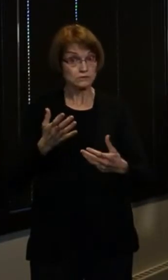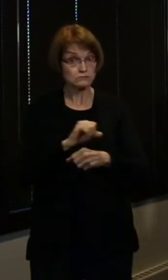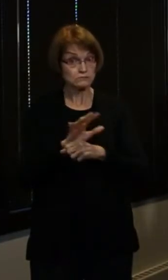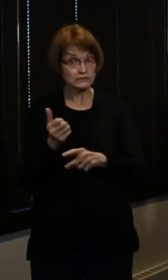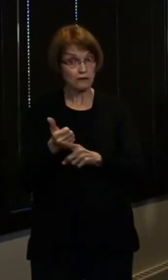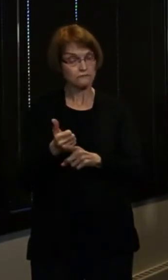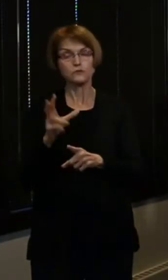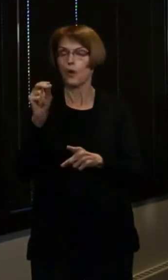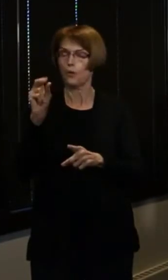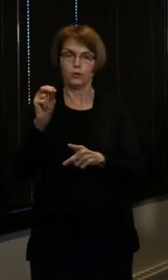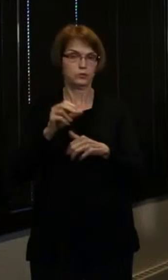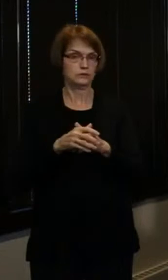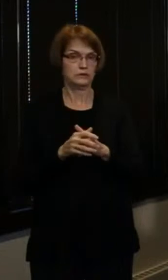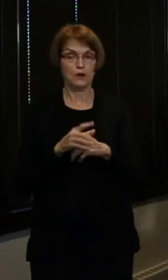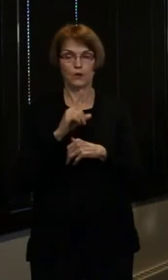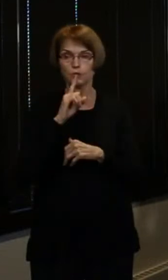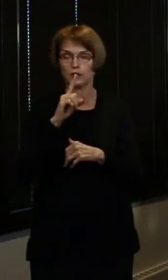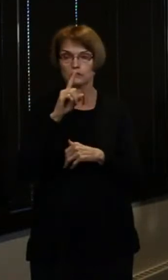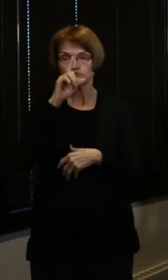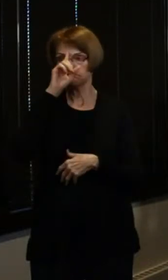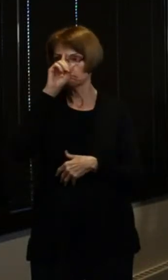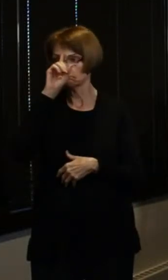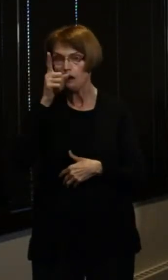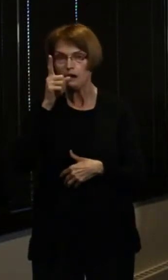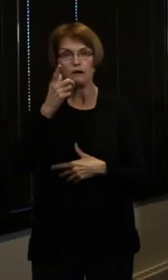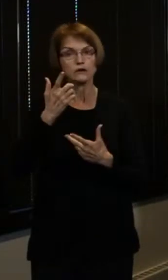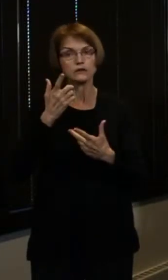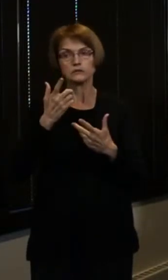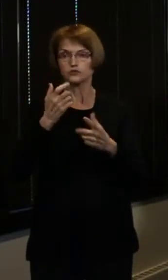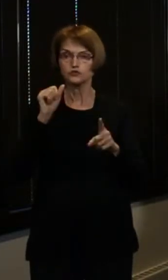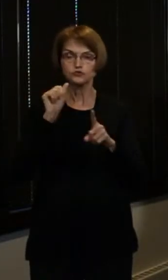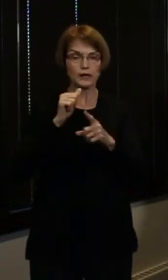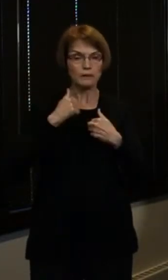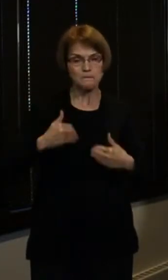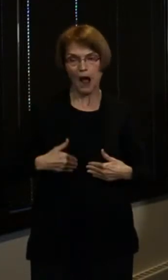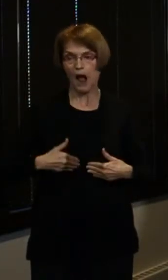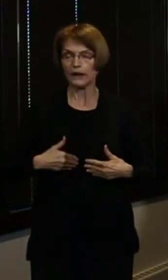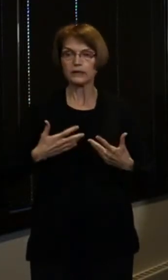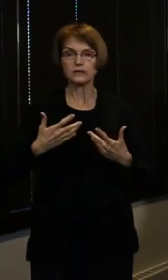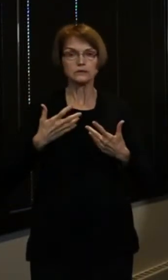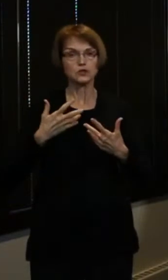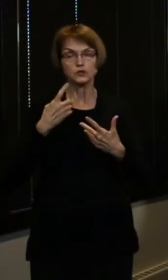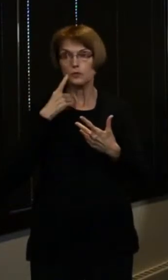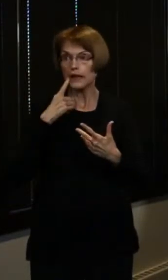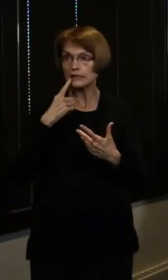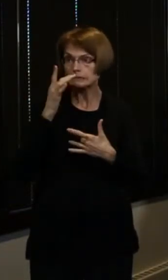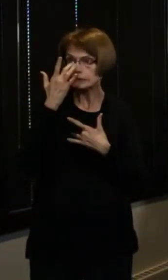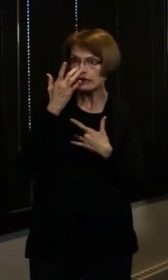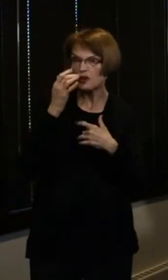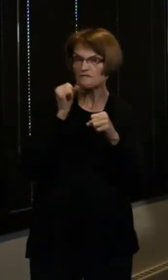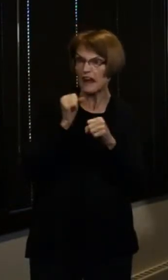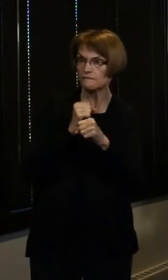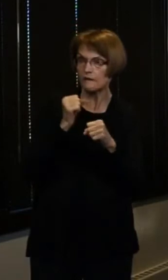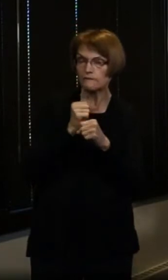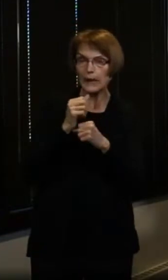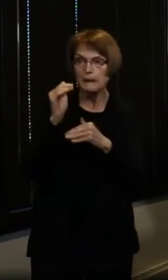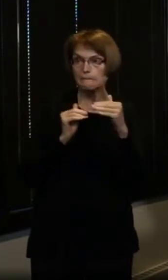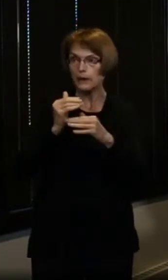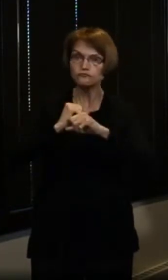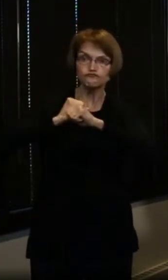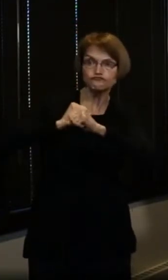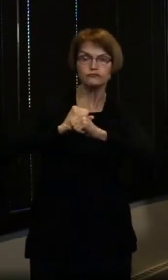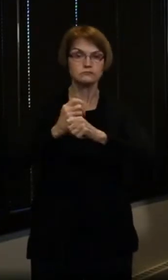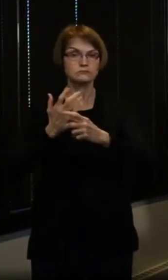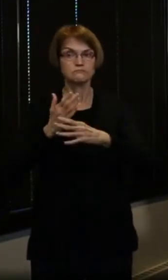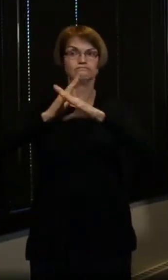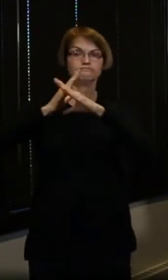It's really an ingenious way of producing immunity in the human body. So a couple of things about efficacy, and I'll talk